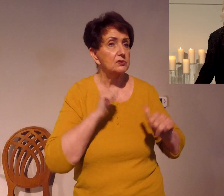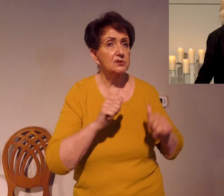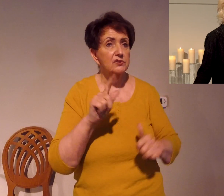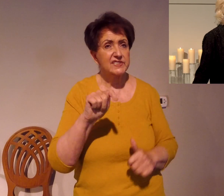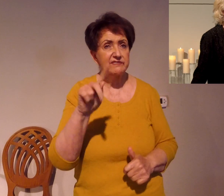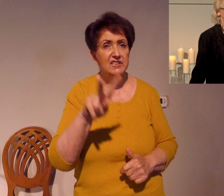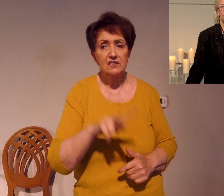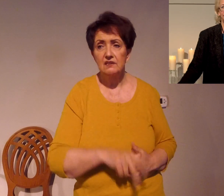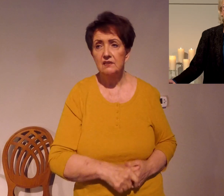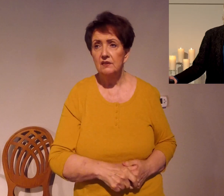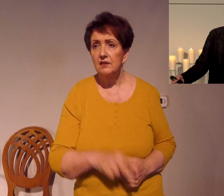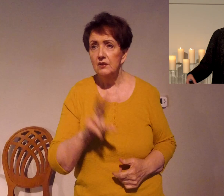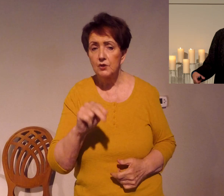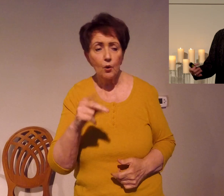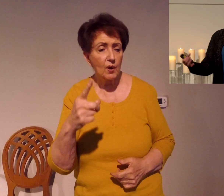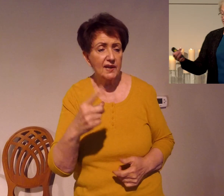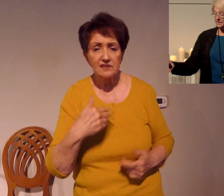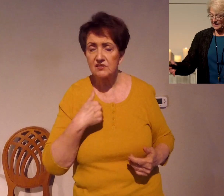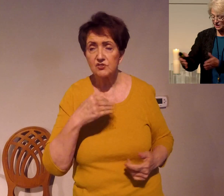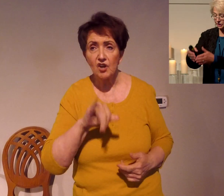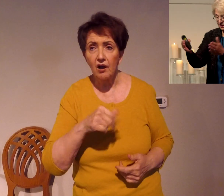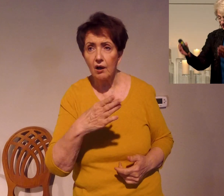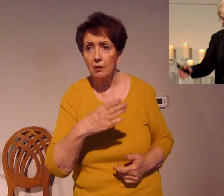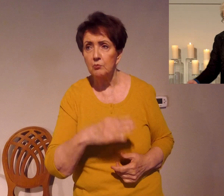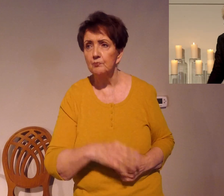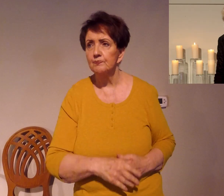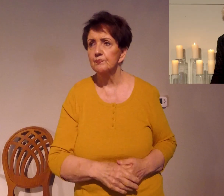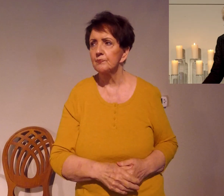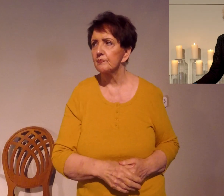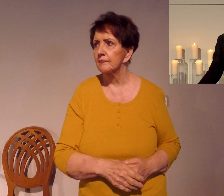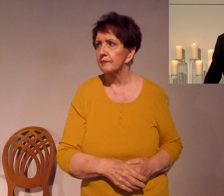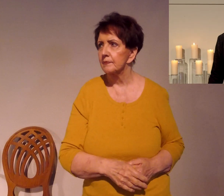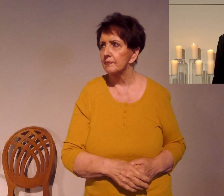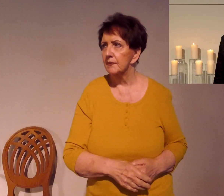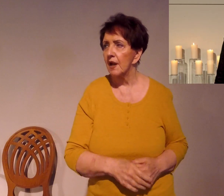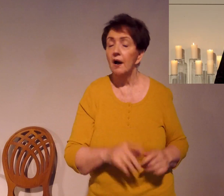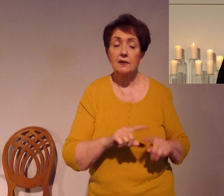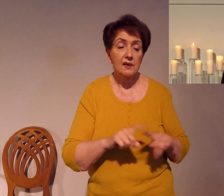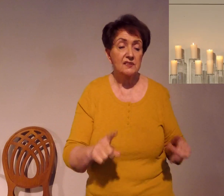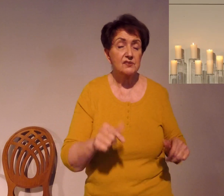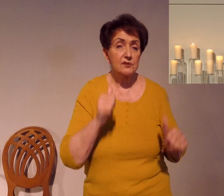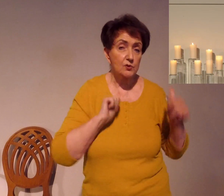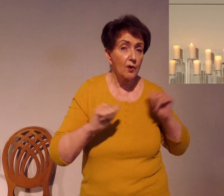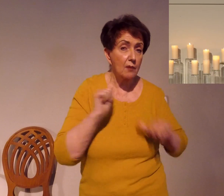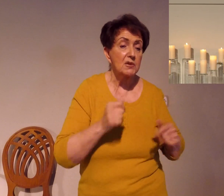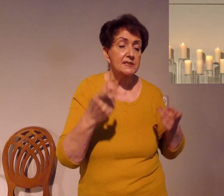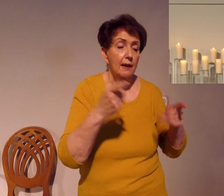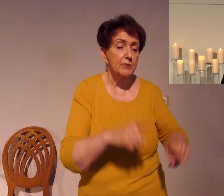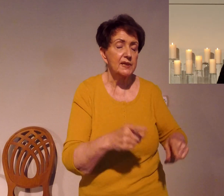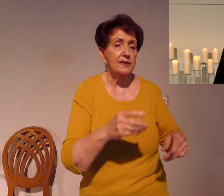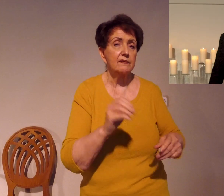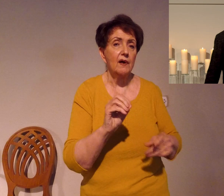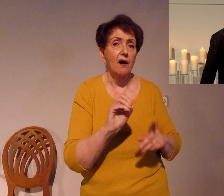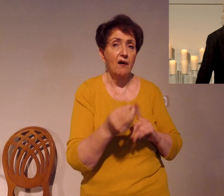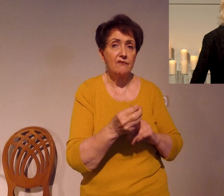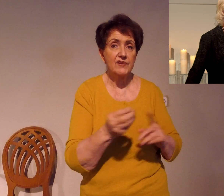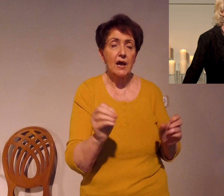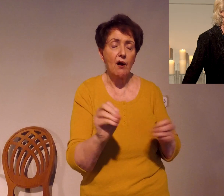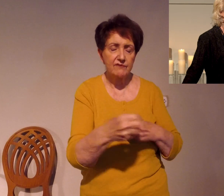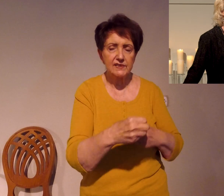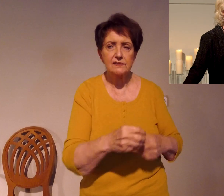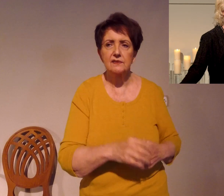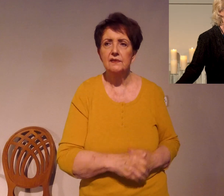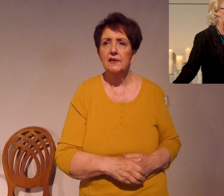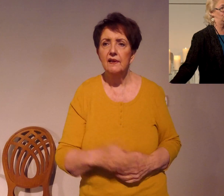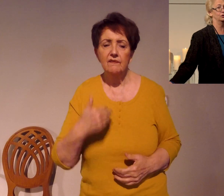Nobody works. Unless it's actually in the office, nobody works. They all have designer apartments. They all